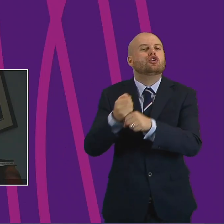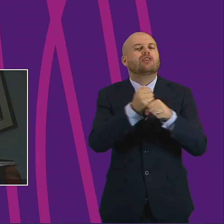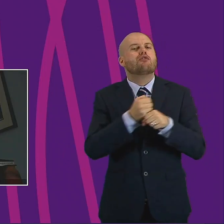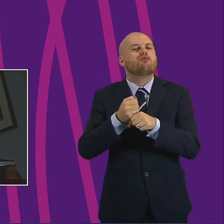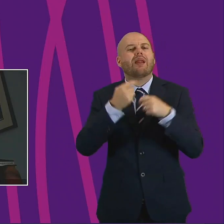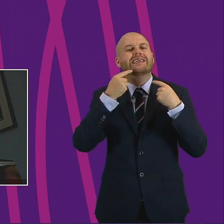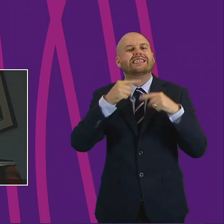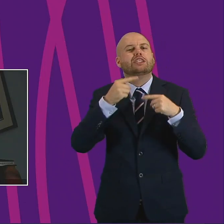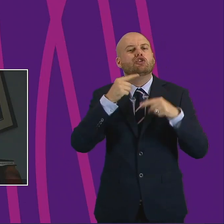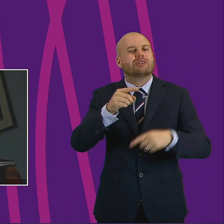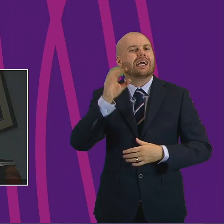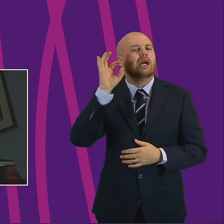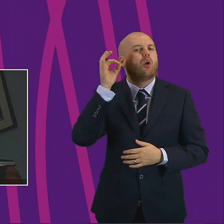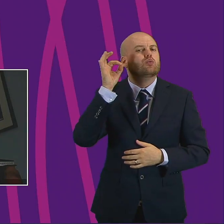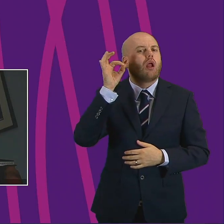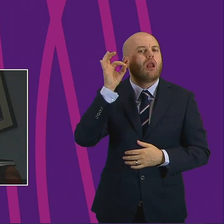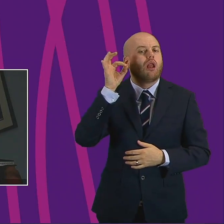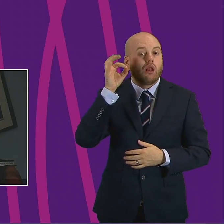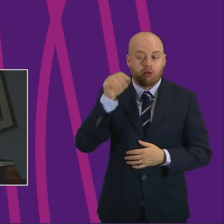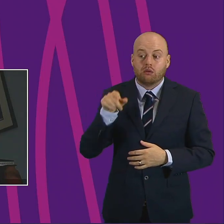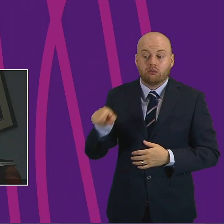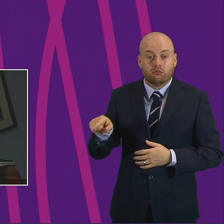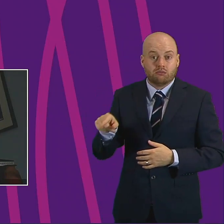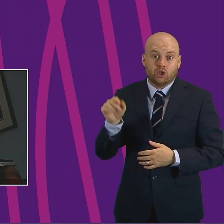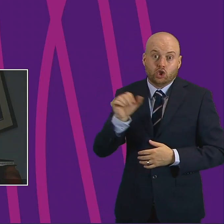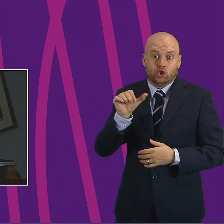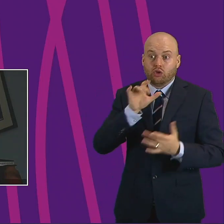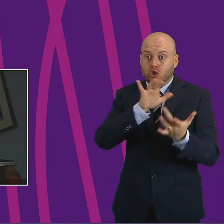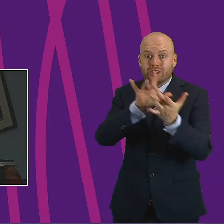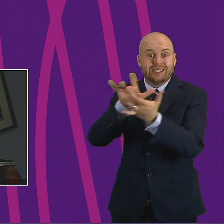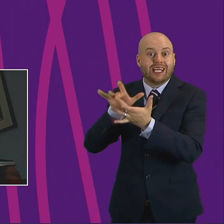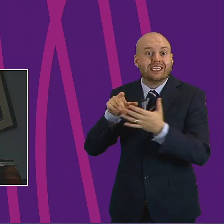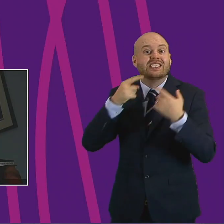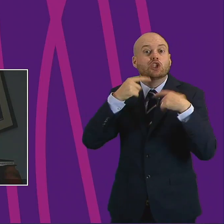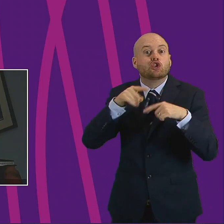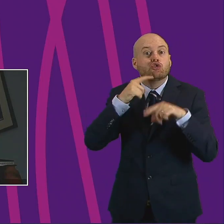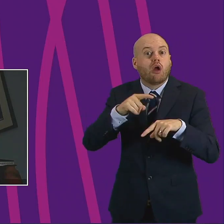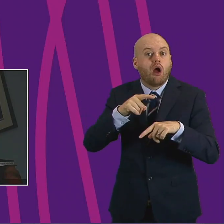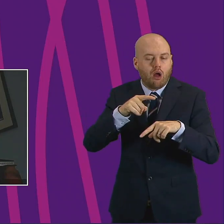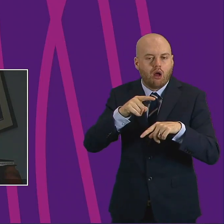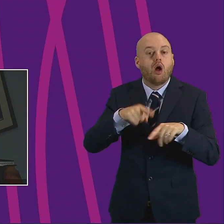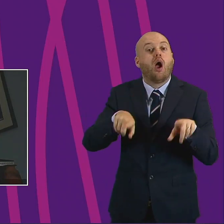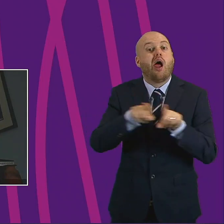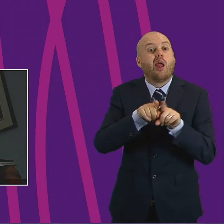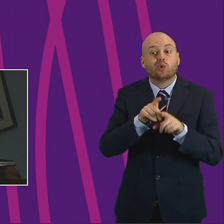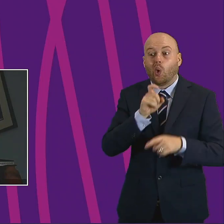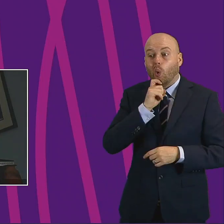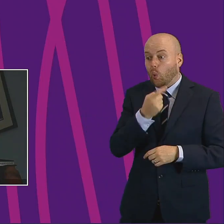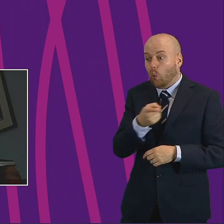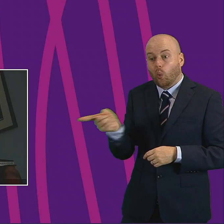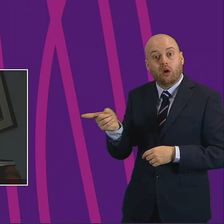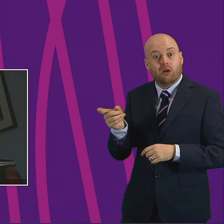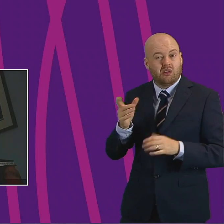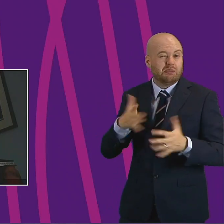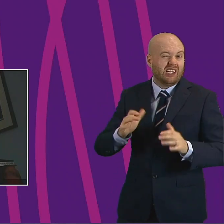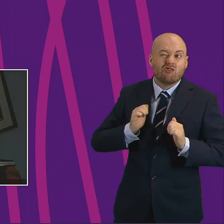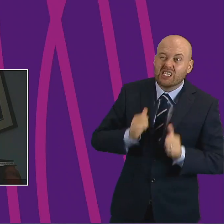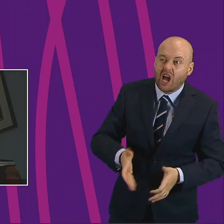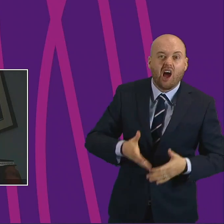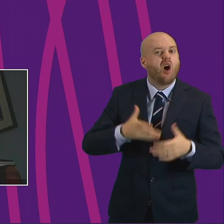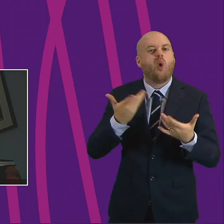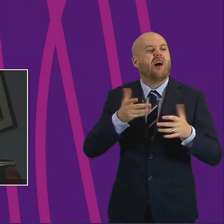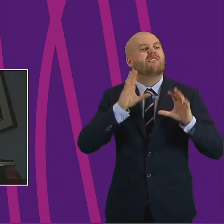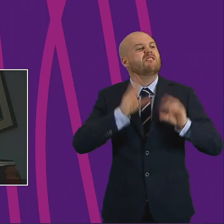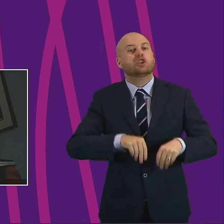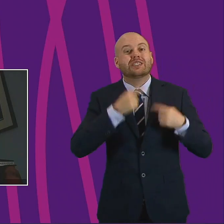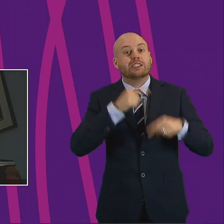currently teaching or registered teachers who are not currently teaching to assess their availability to support the expansion of learning models